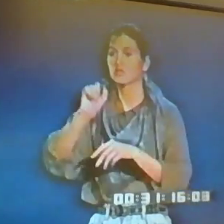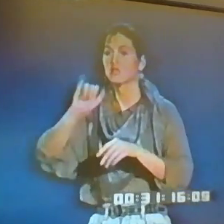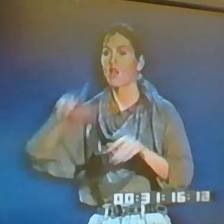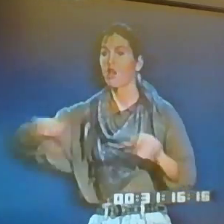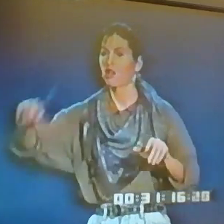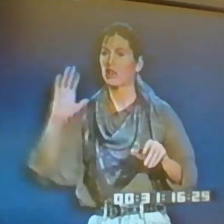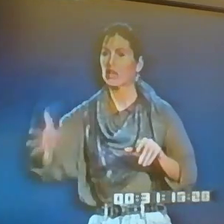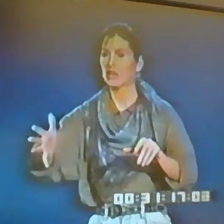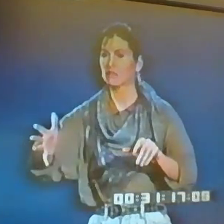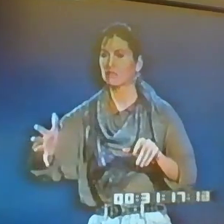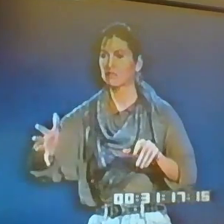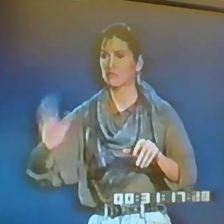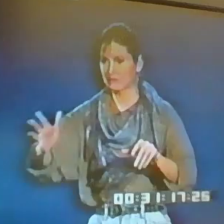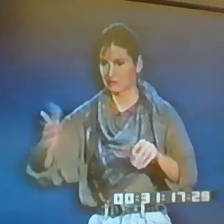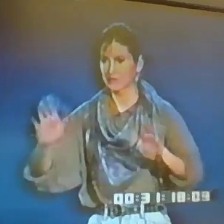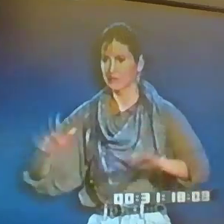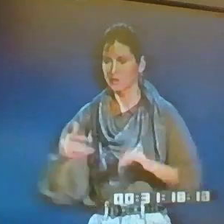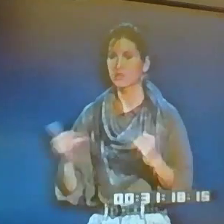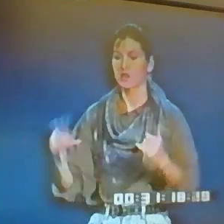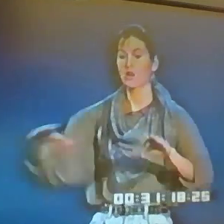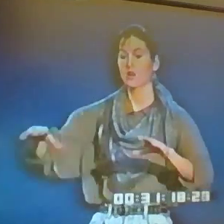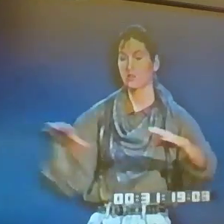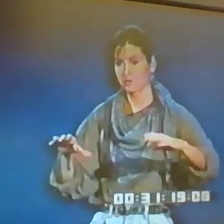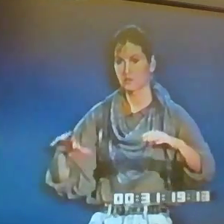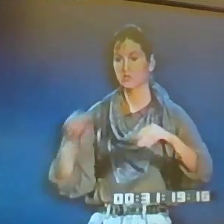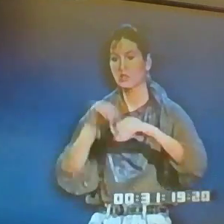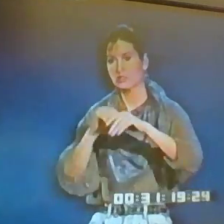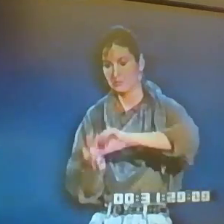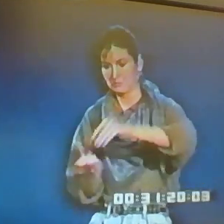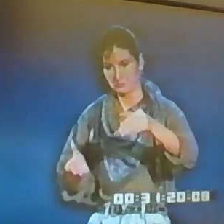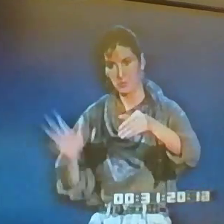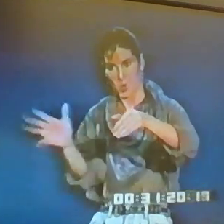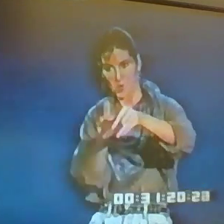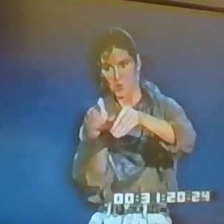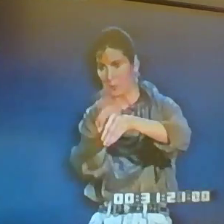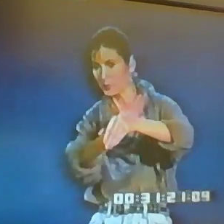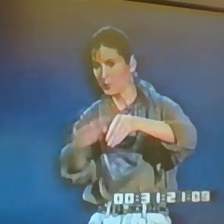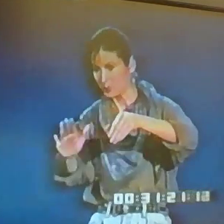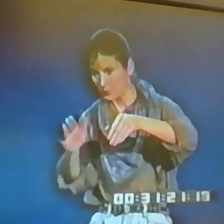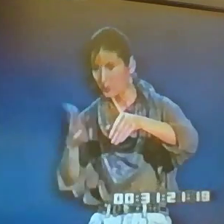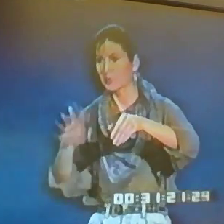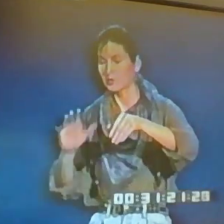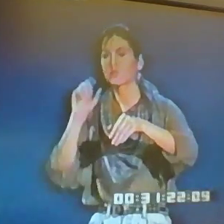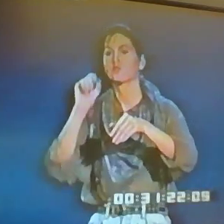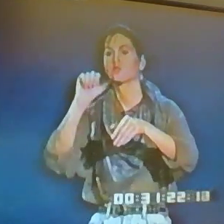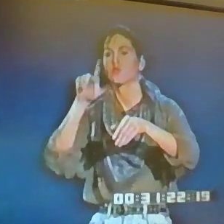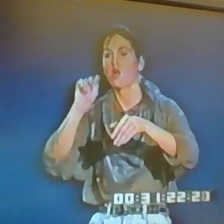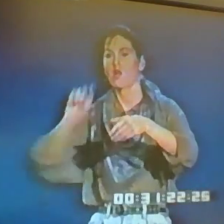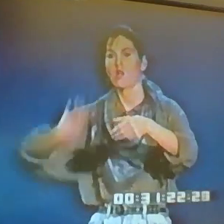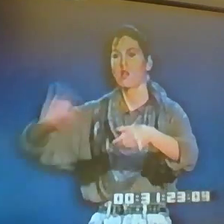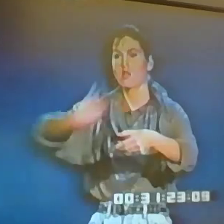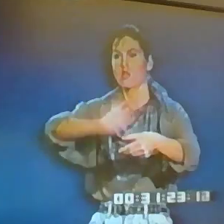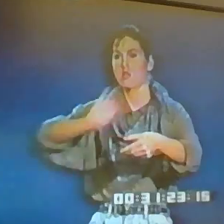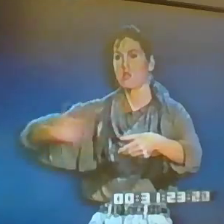slice it down the middle and clean out its insides, and then cut its head off, but make sure to leave